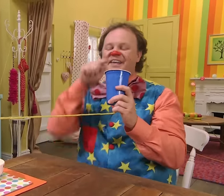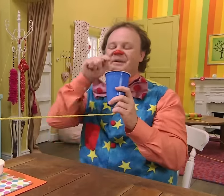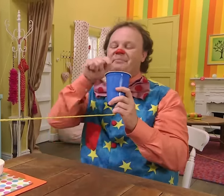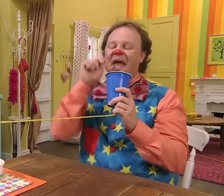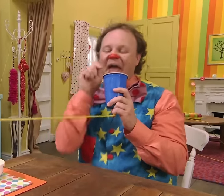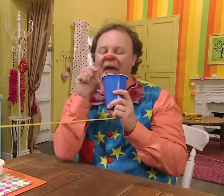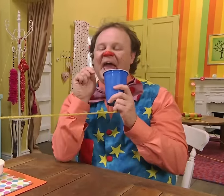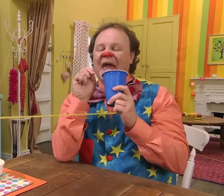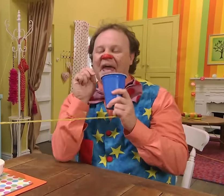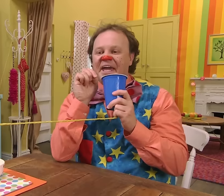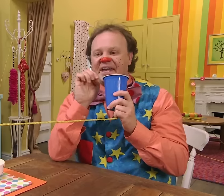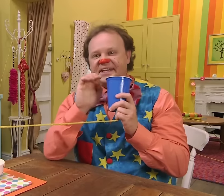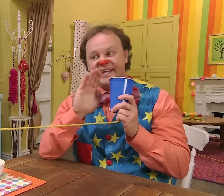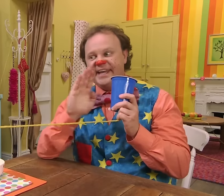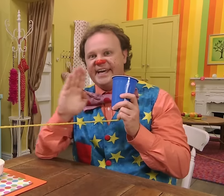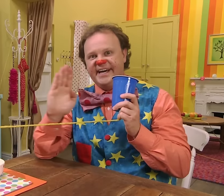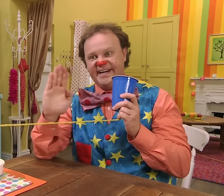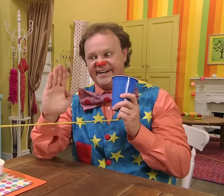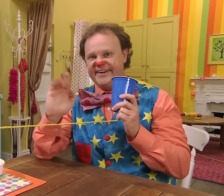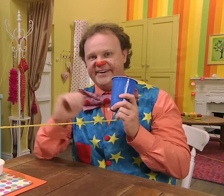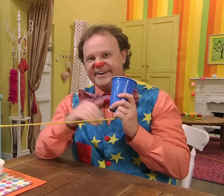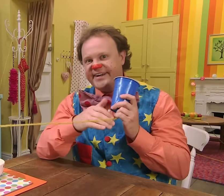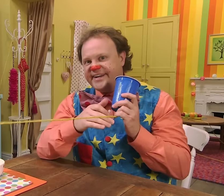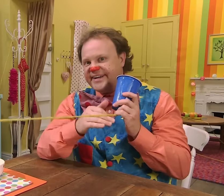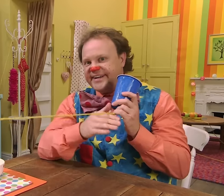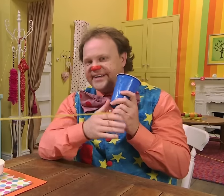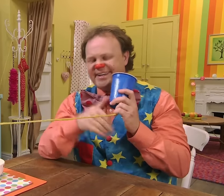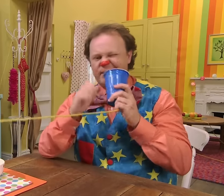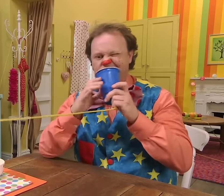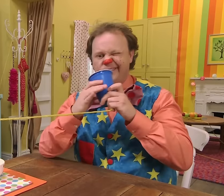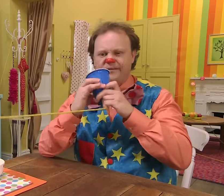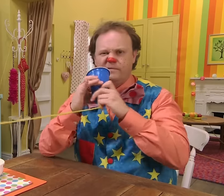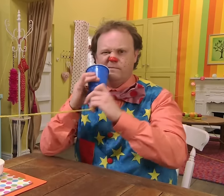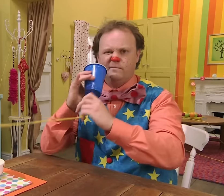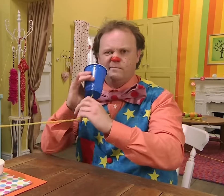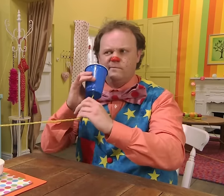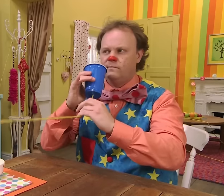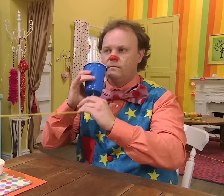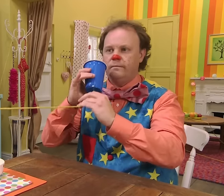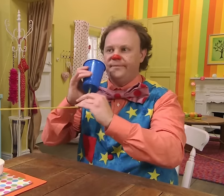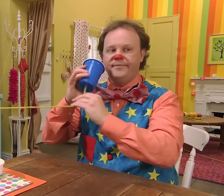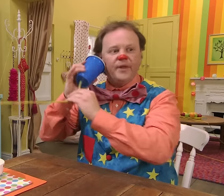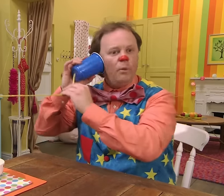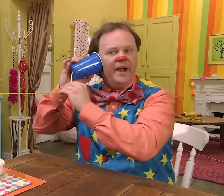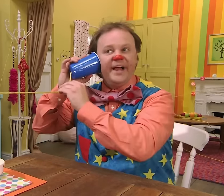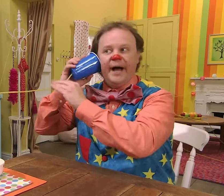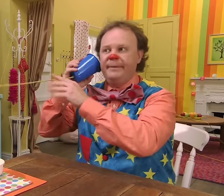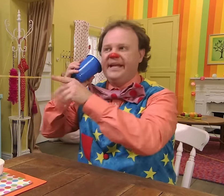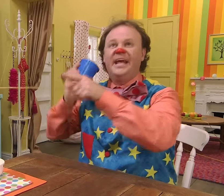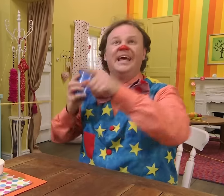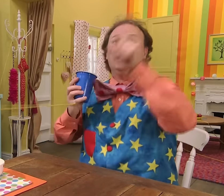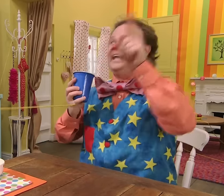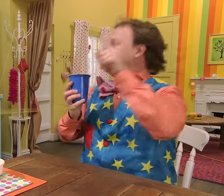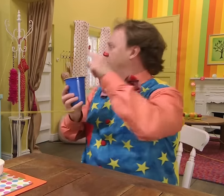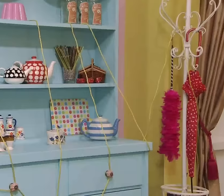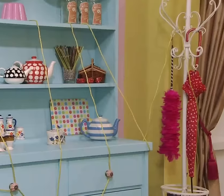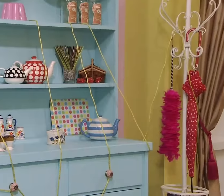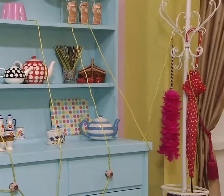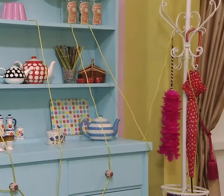is... No. Where's the other end of the phone? Well, I mean, it goes with the...